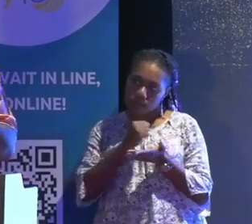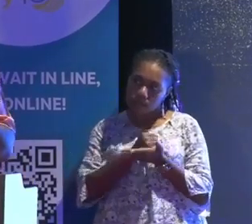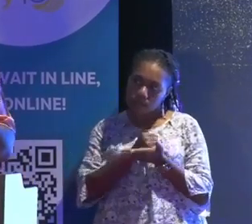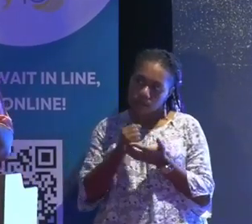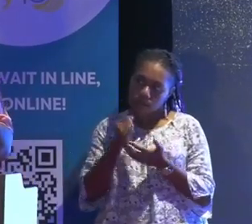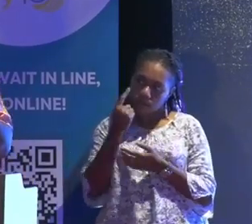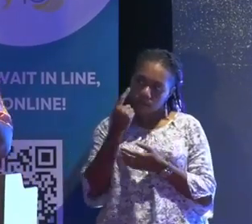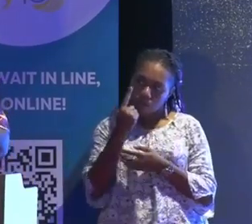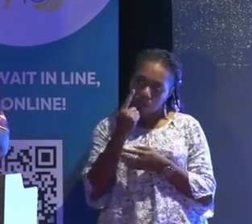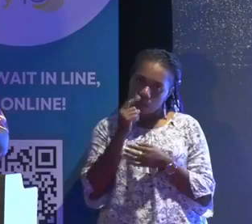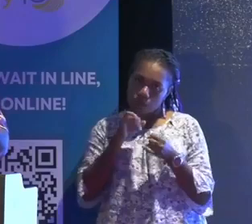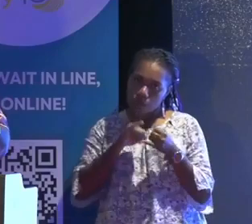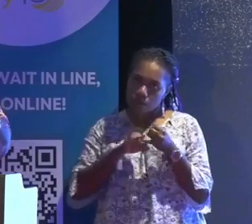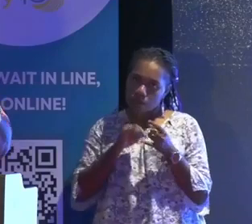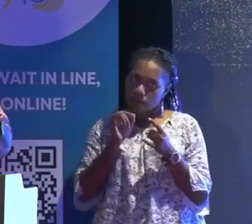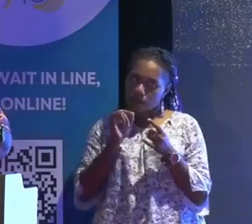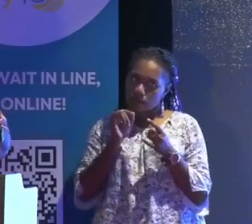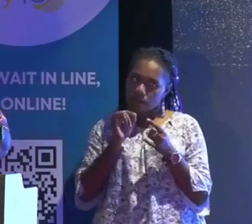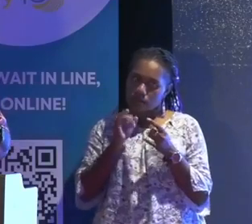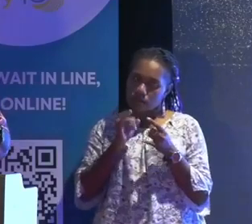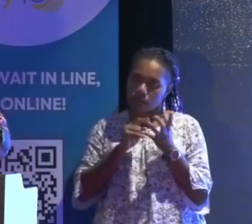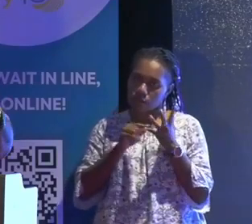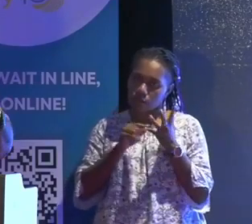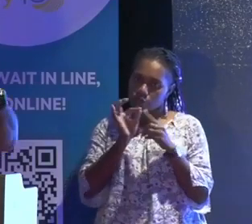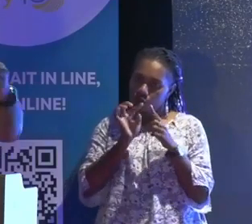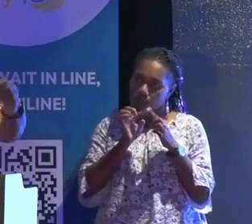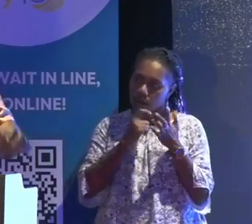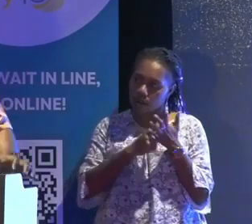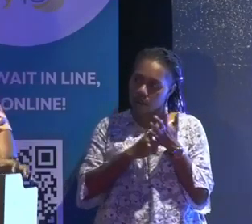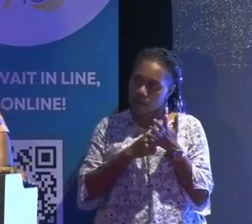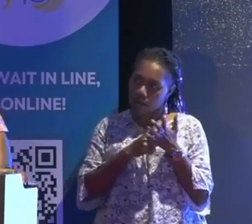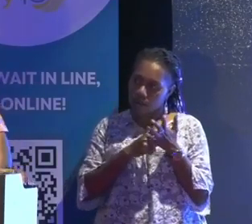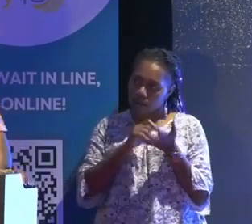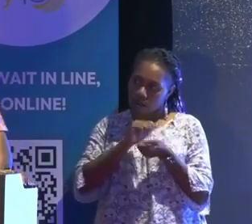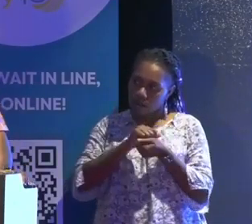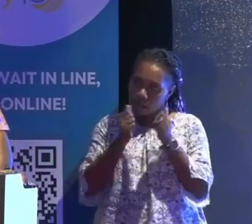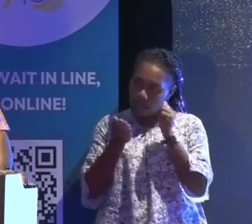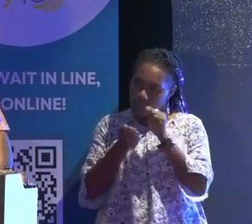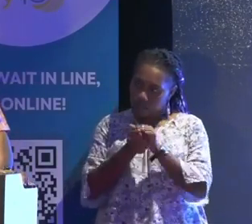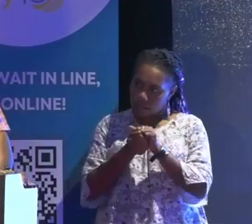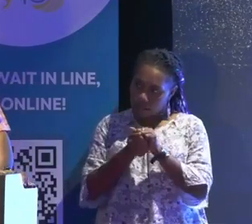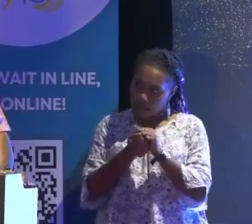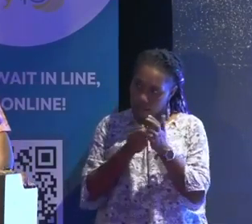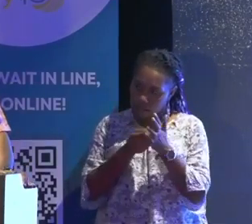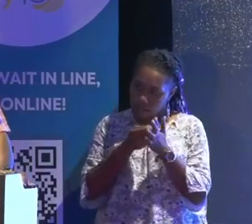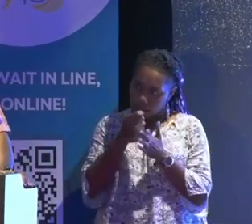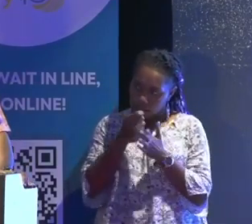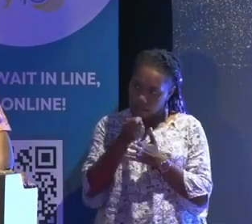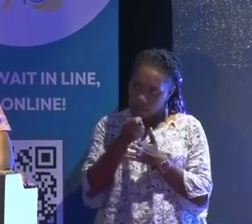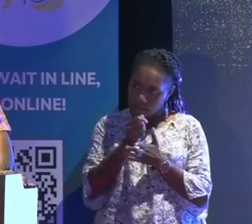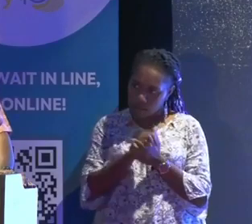it comes out from your pay, your employer also pays a portion, and it's not taxed. At the time